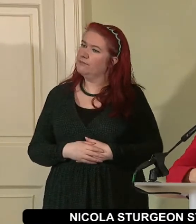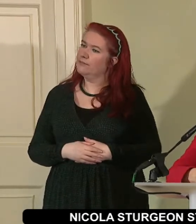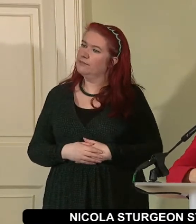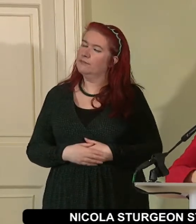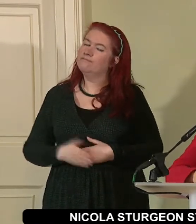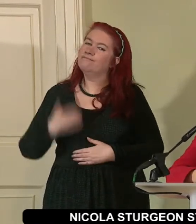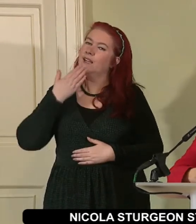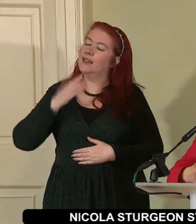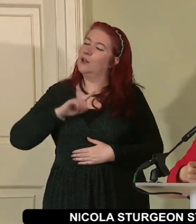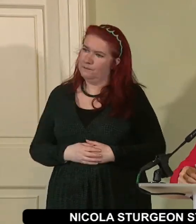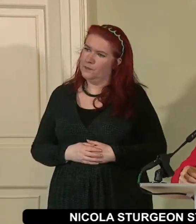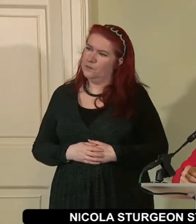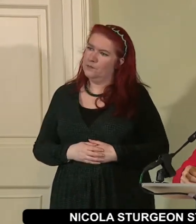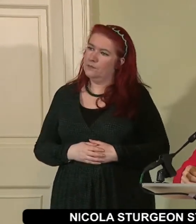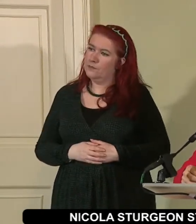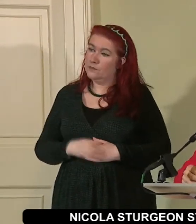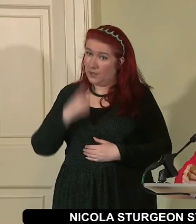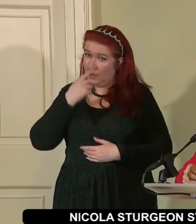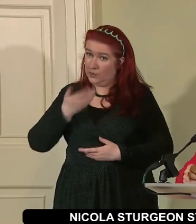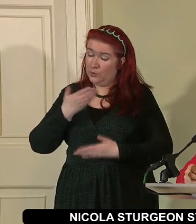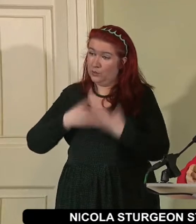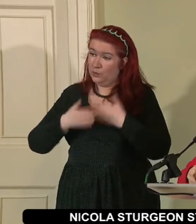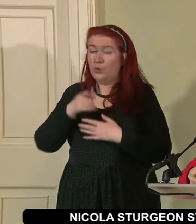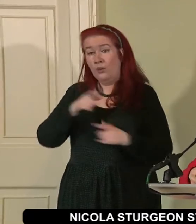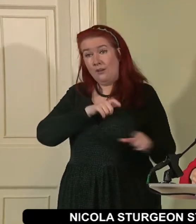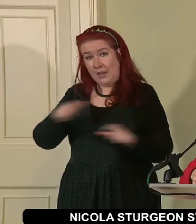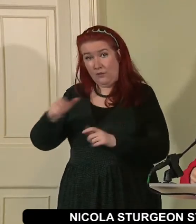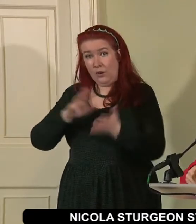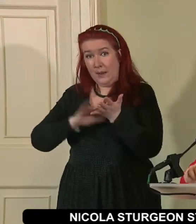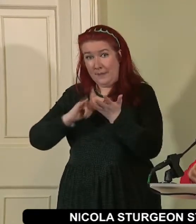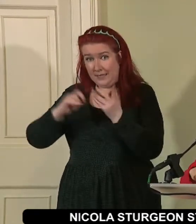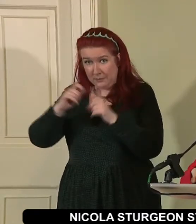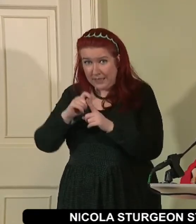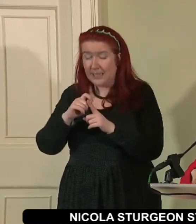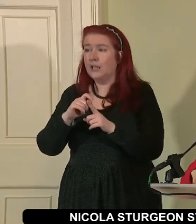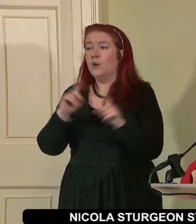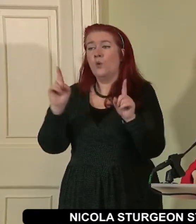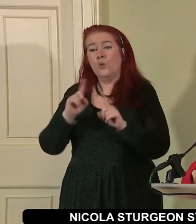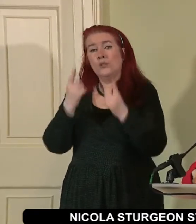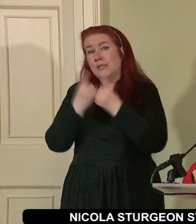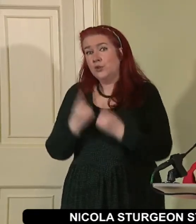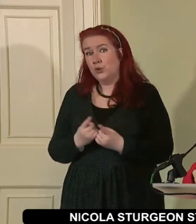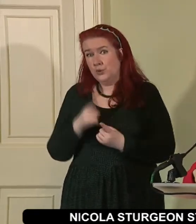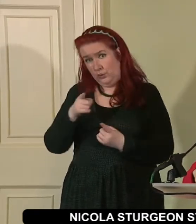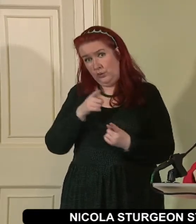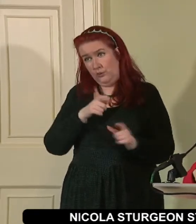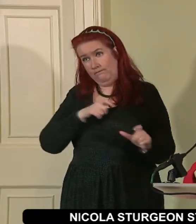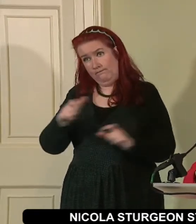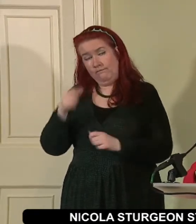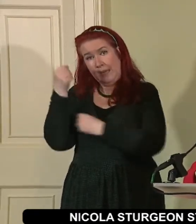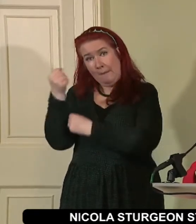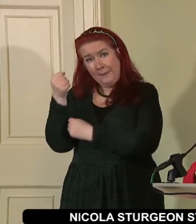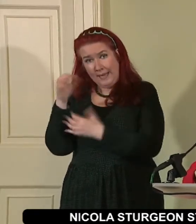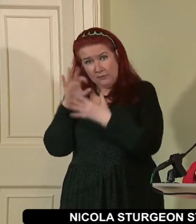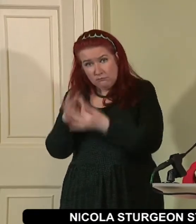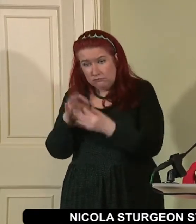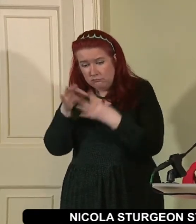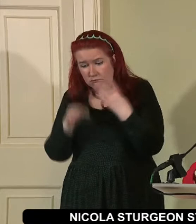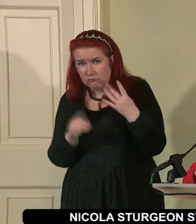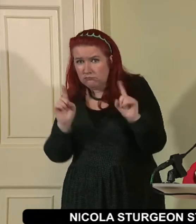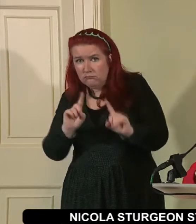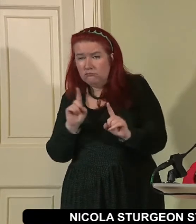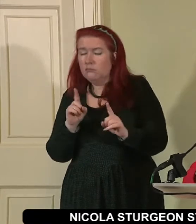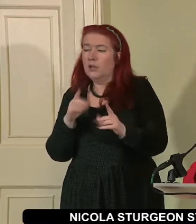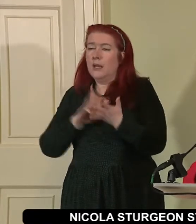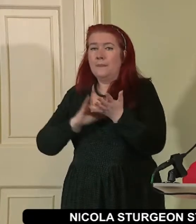Thanks, First Minister. First, you'll be staying on as an MSP, and what kind of issues you'll be campaigning on as an